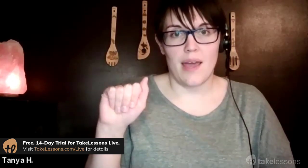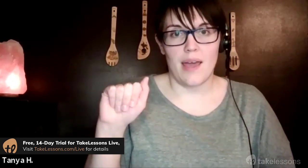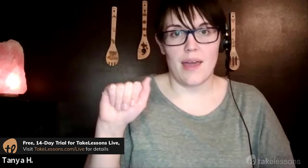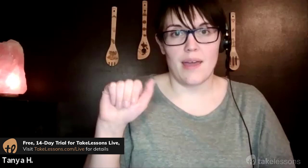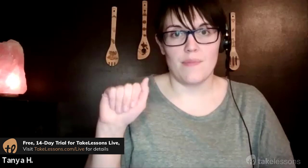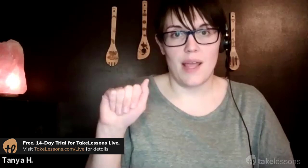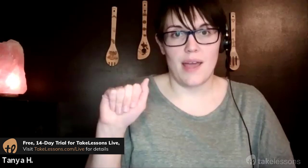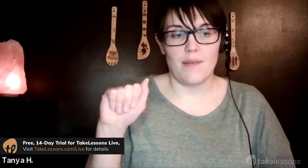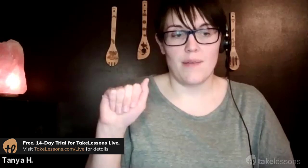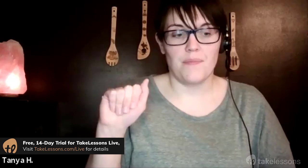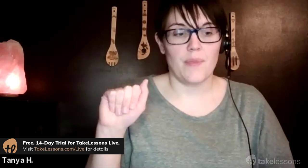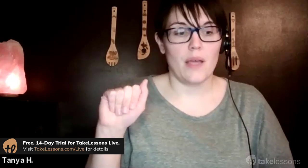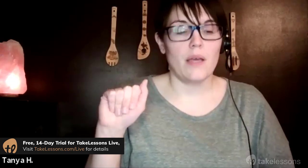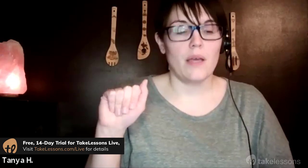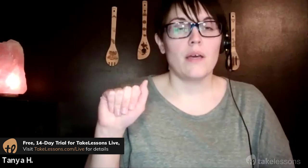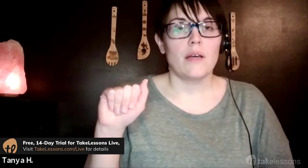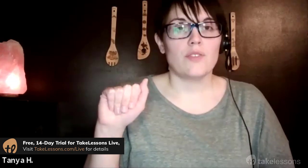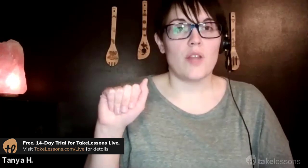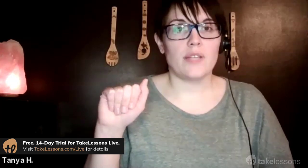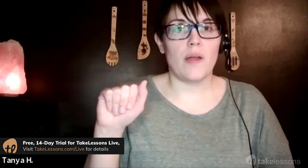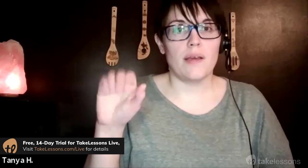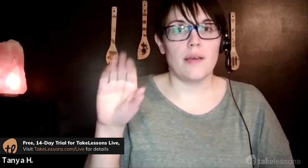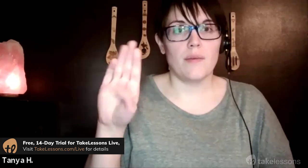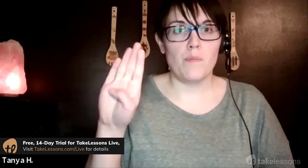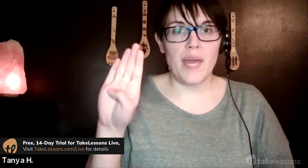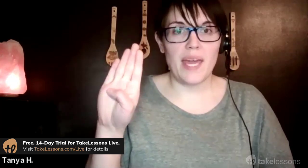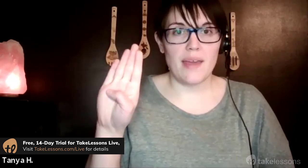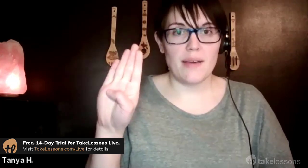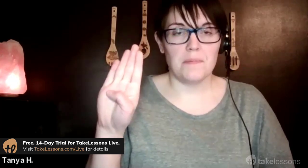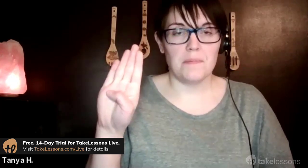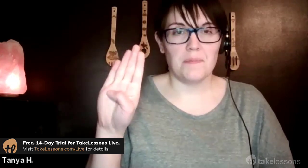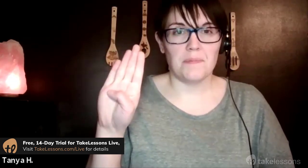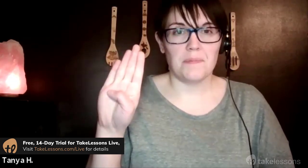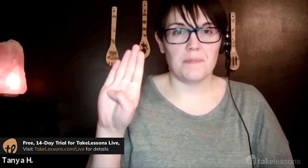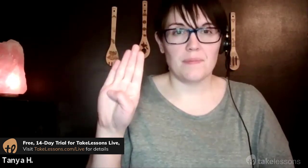A, A. So next one, B,